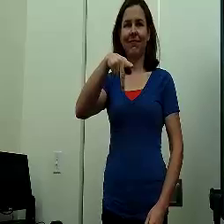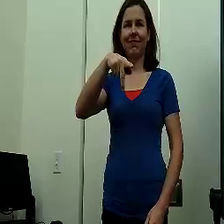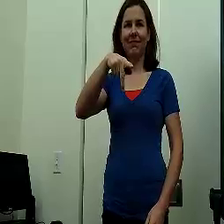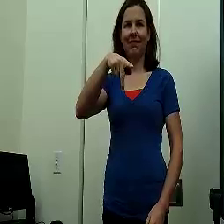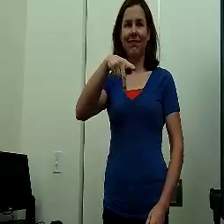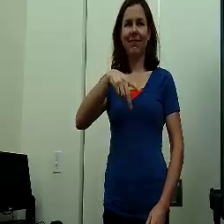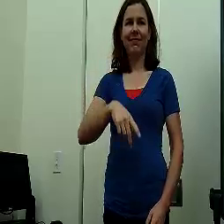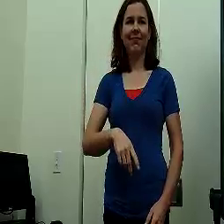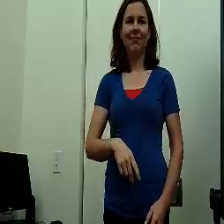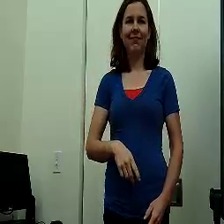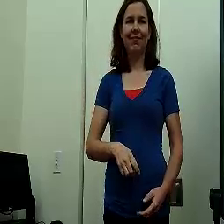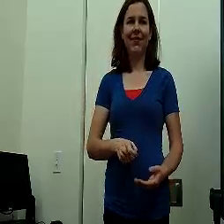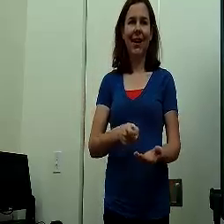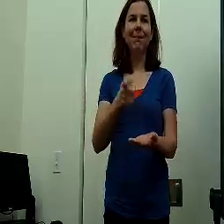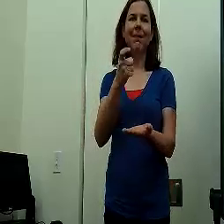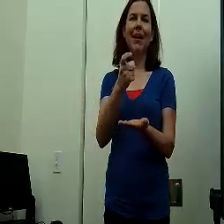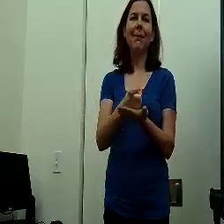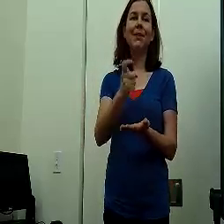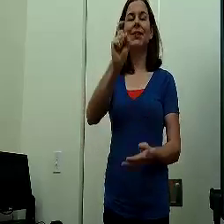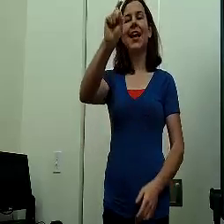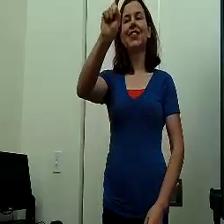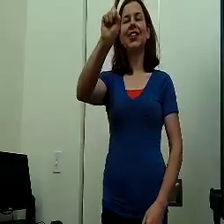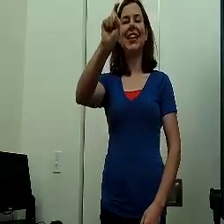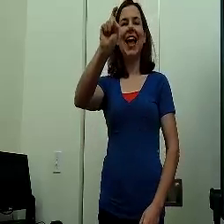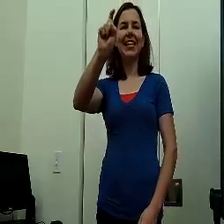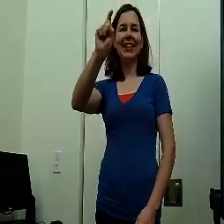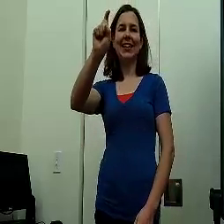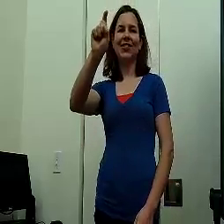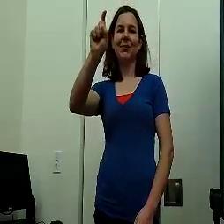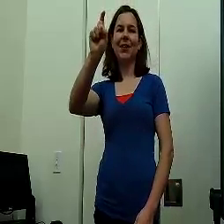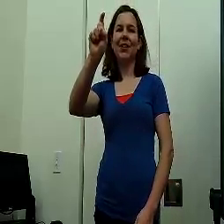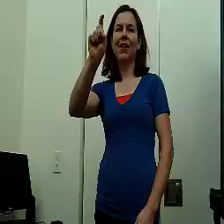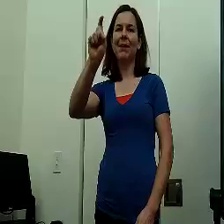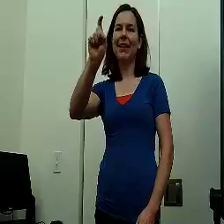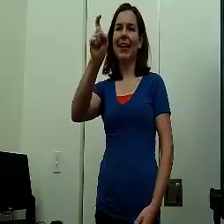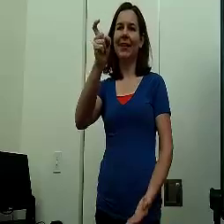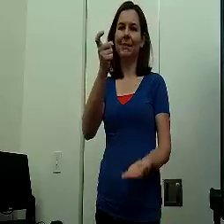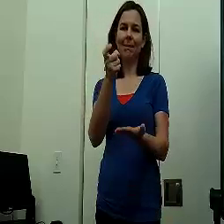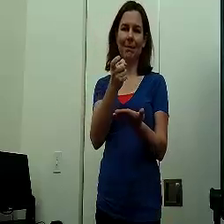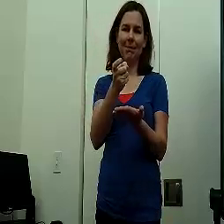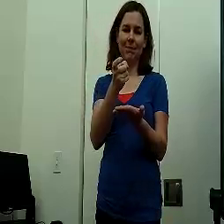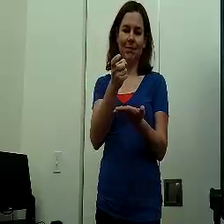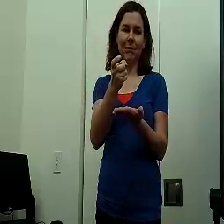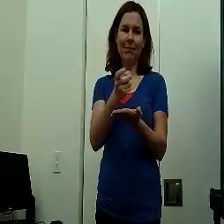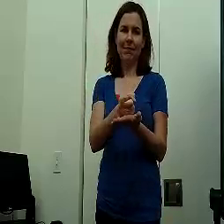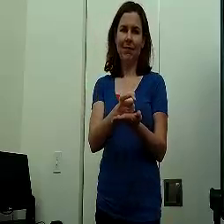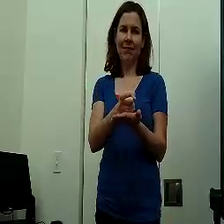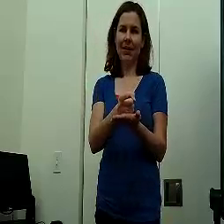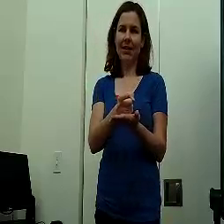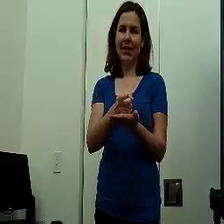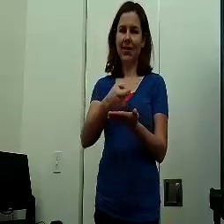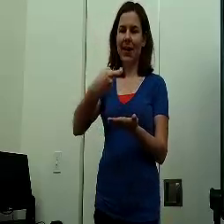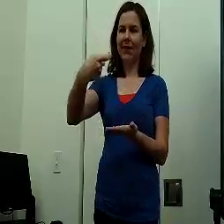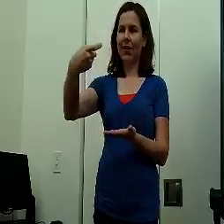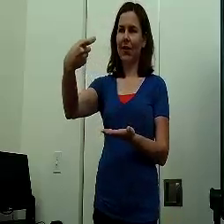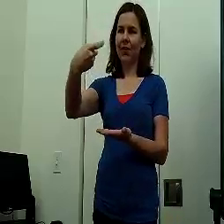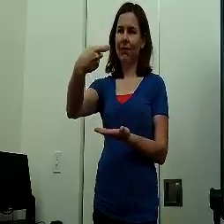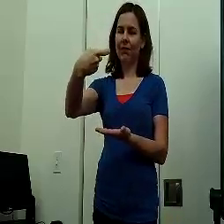Oh. Yep. Cup. So it's actually an X hand shape. So your thumb is in. It's like you have your